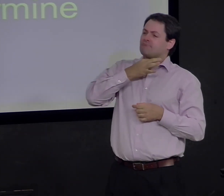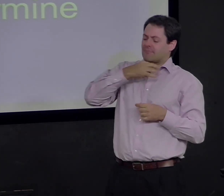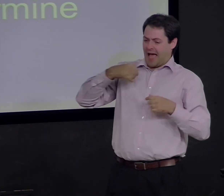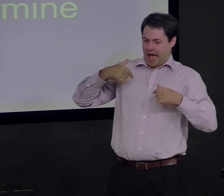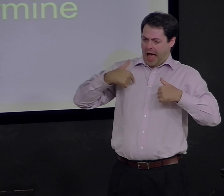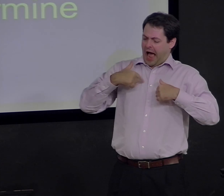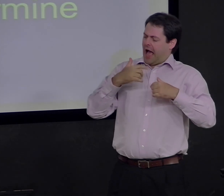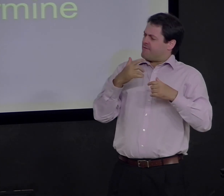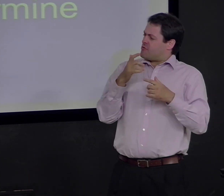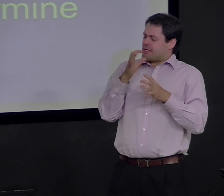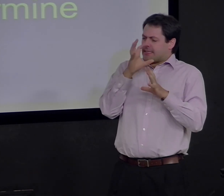my question.